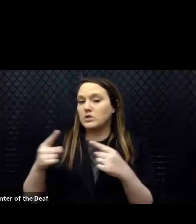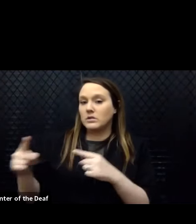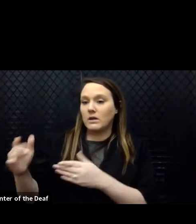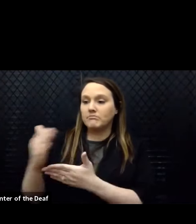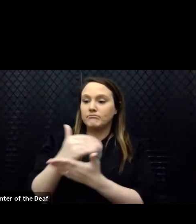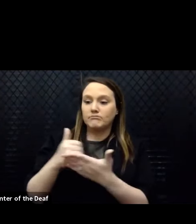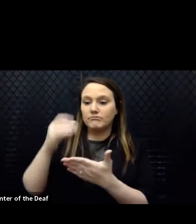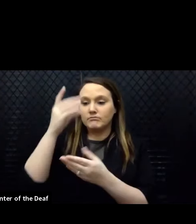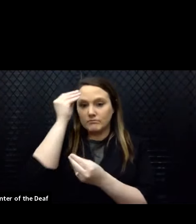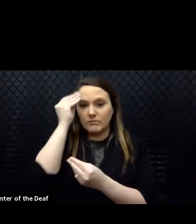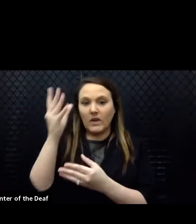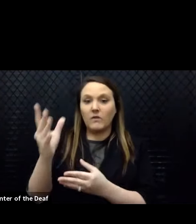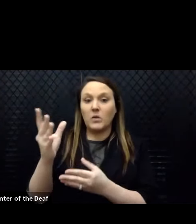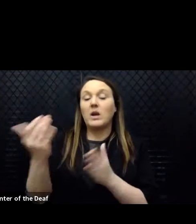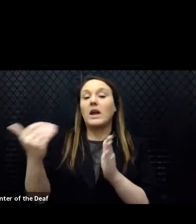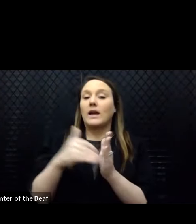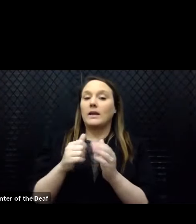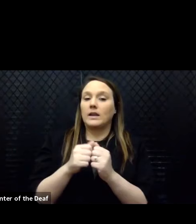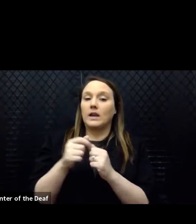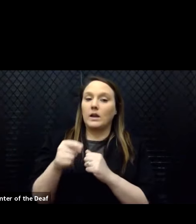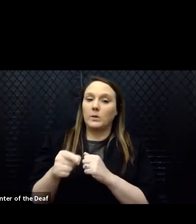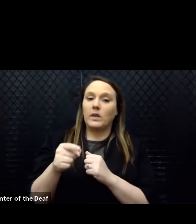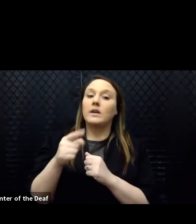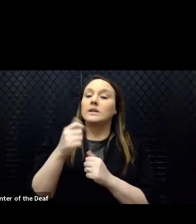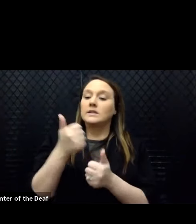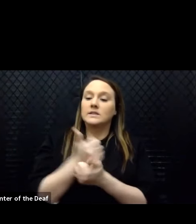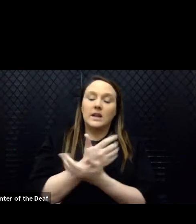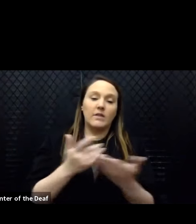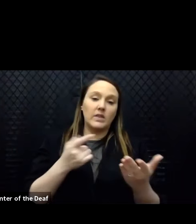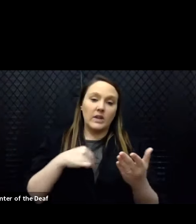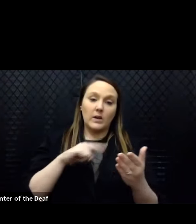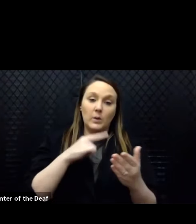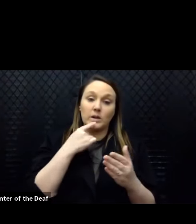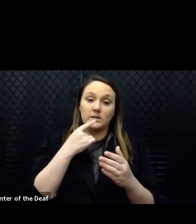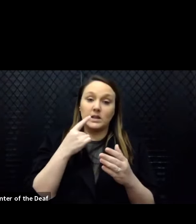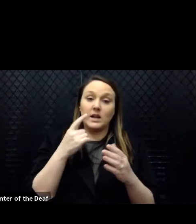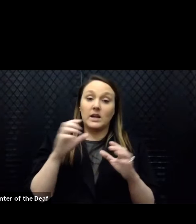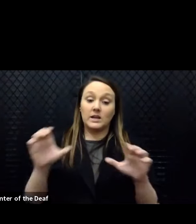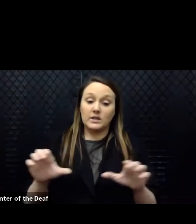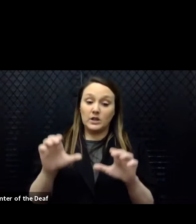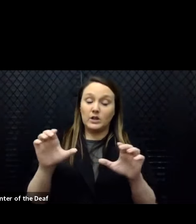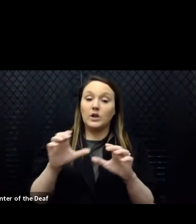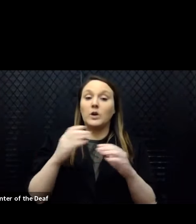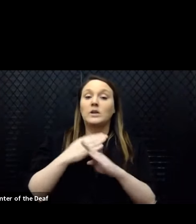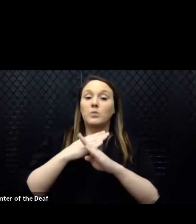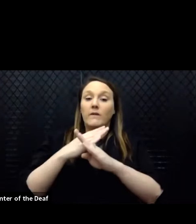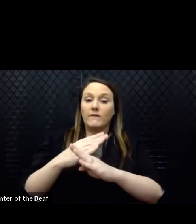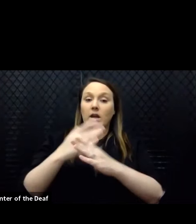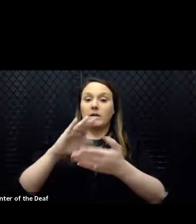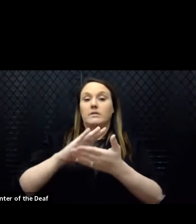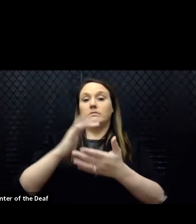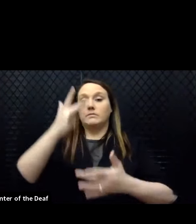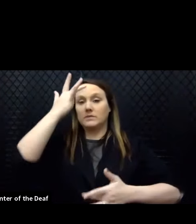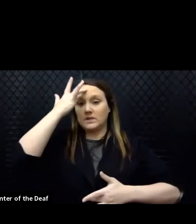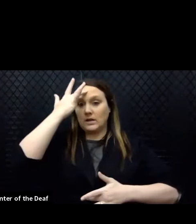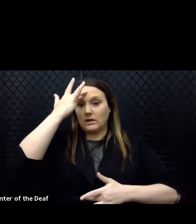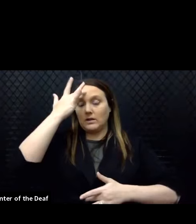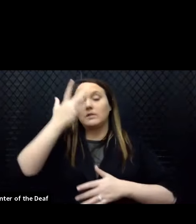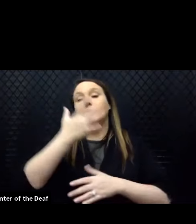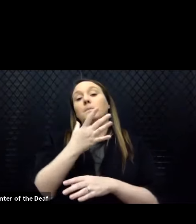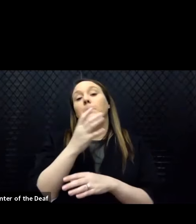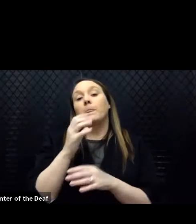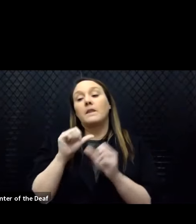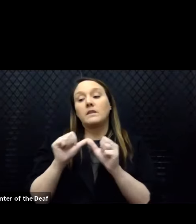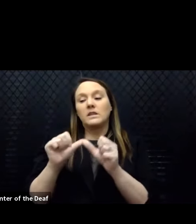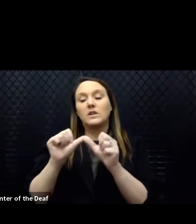think, again, with this, everything that we're saying to do is trying to prevent people from getting this illness, and we want to encourage you to continue to do that.